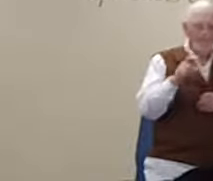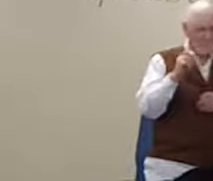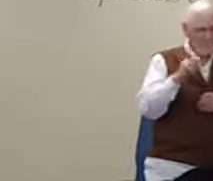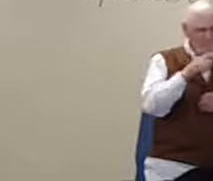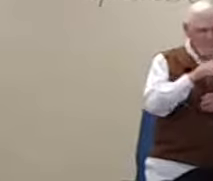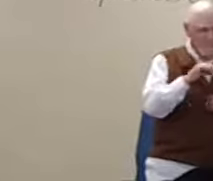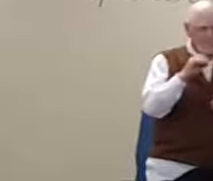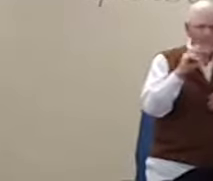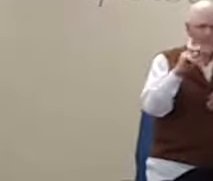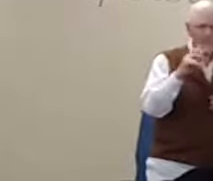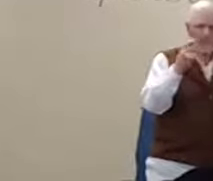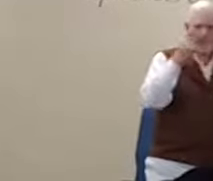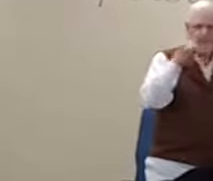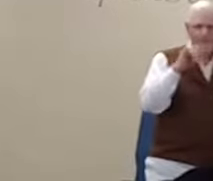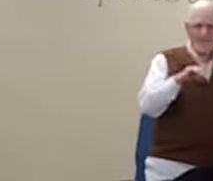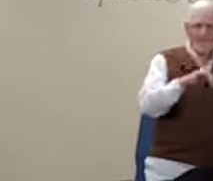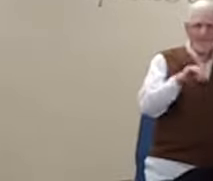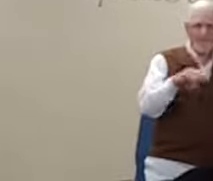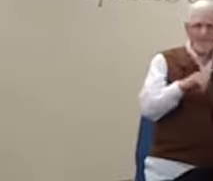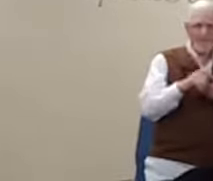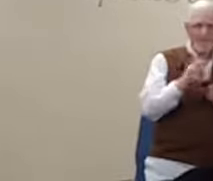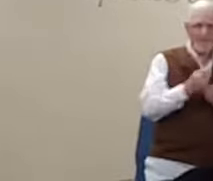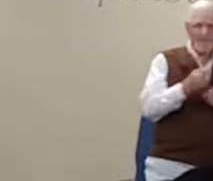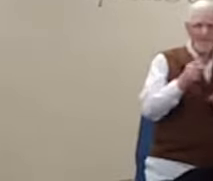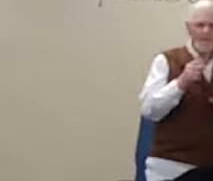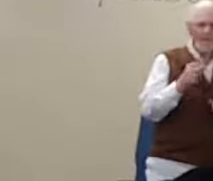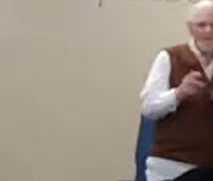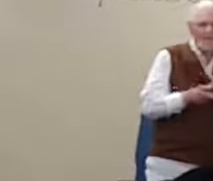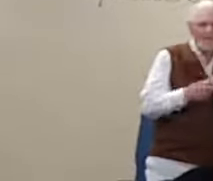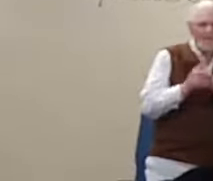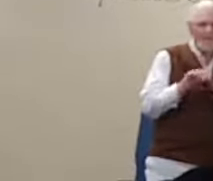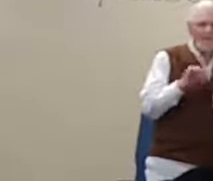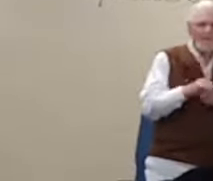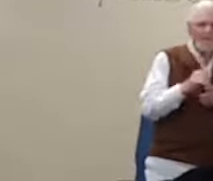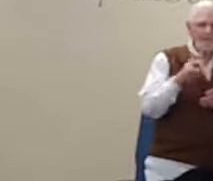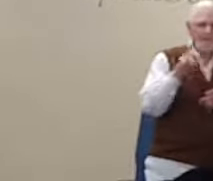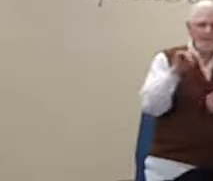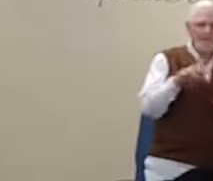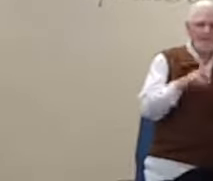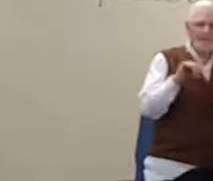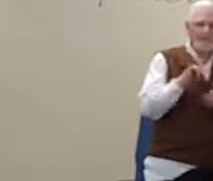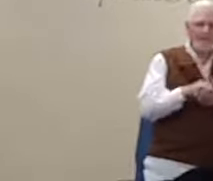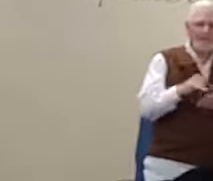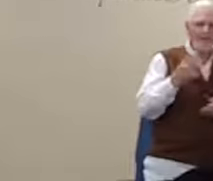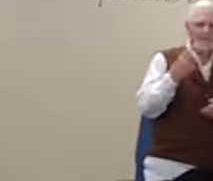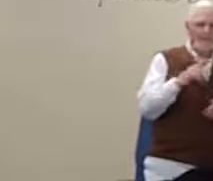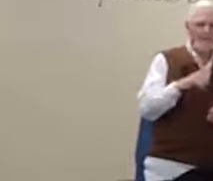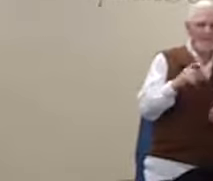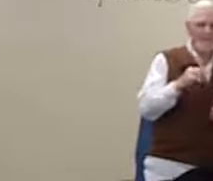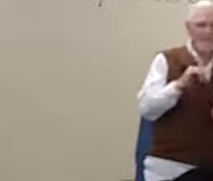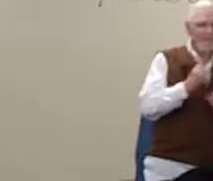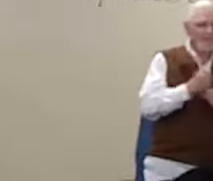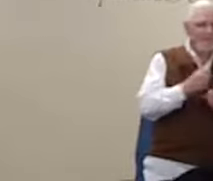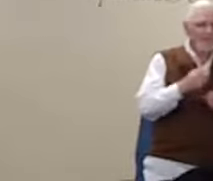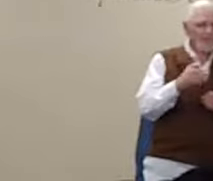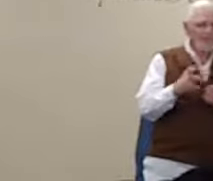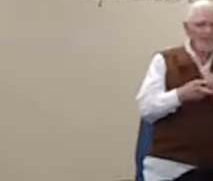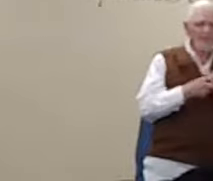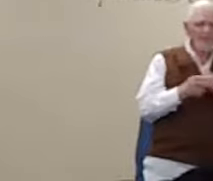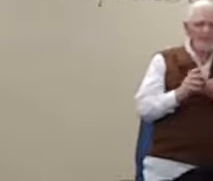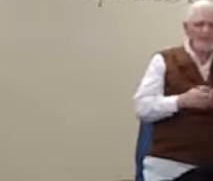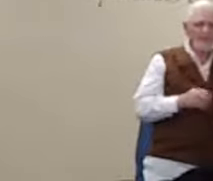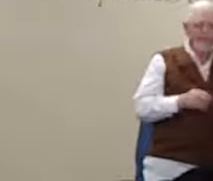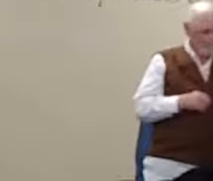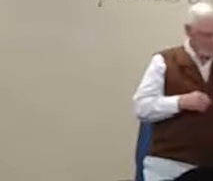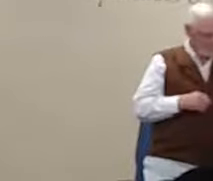think when you got saved that you'd ever be able to do anything like this for the Lord? He said, no, I got saved out of drugs. I got saved out of a